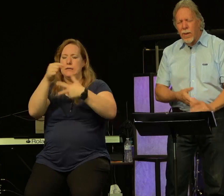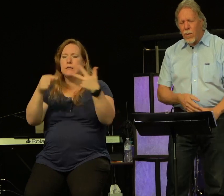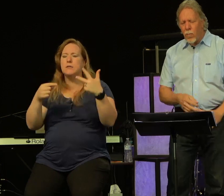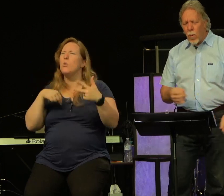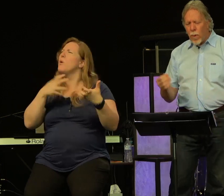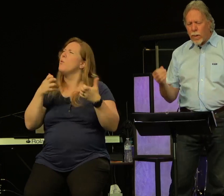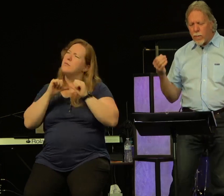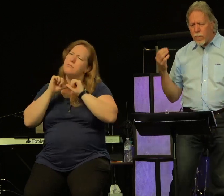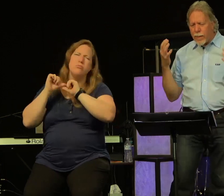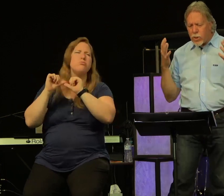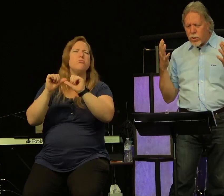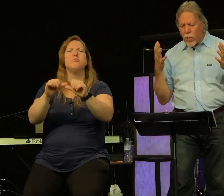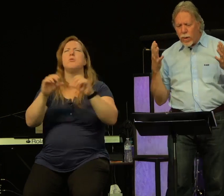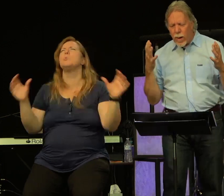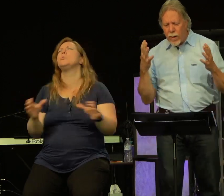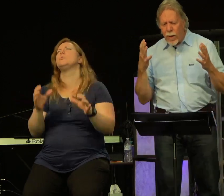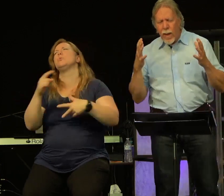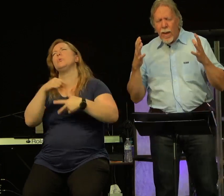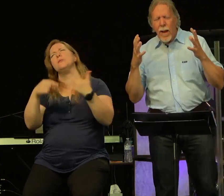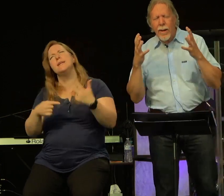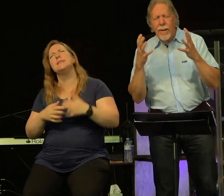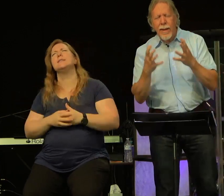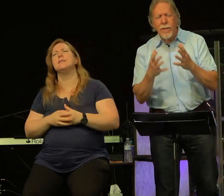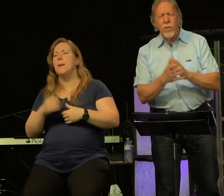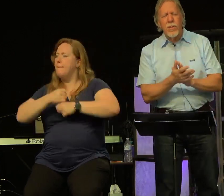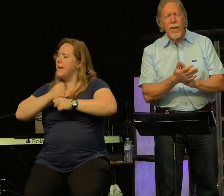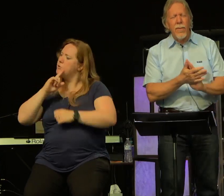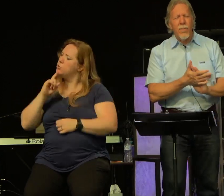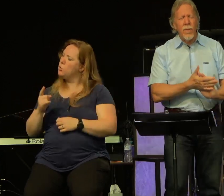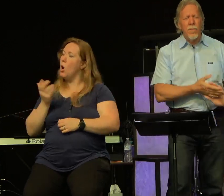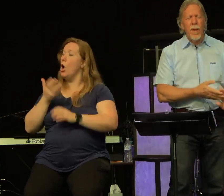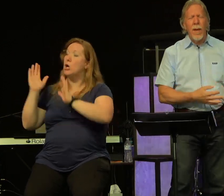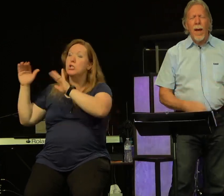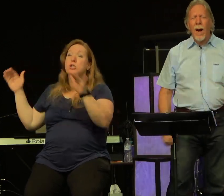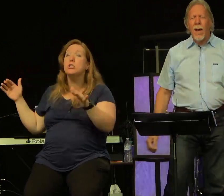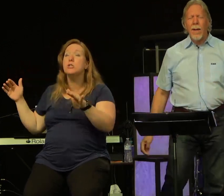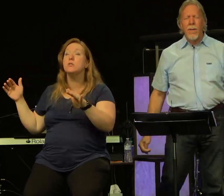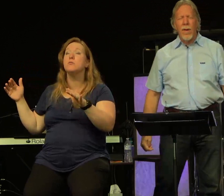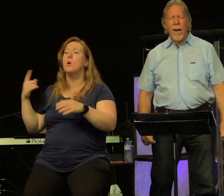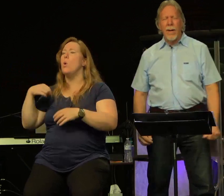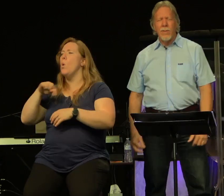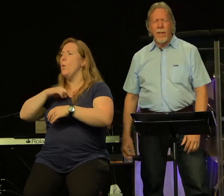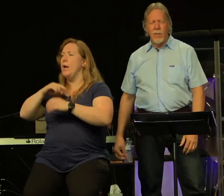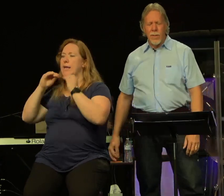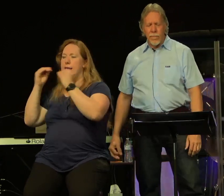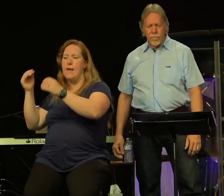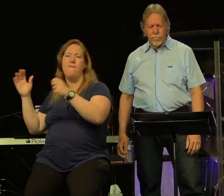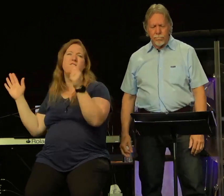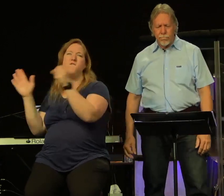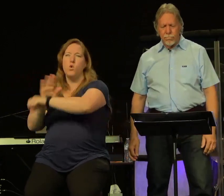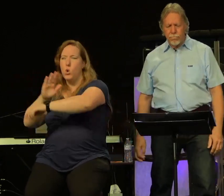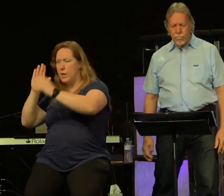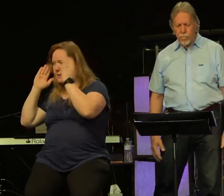consistent. We want to make sure that our kids receive our undivided attention.